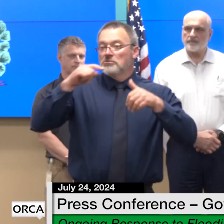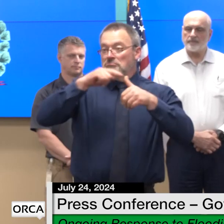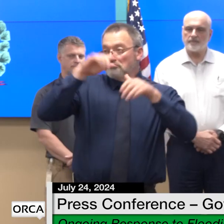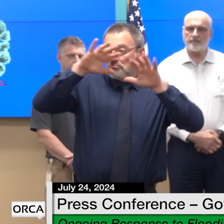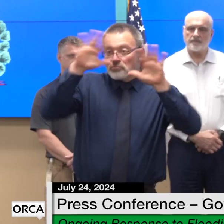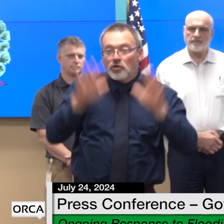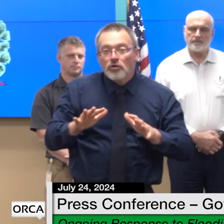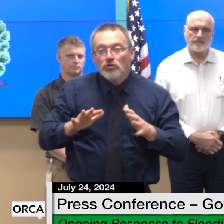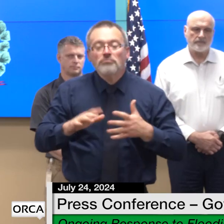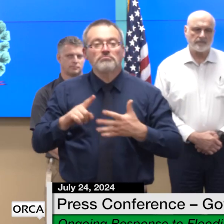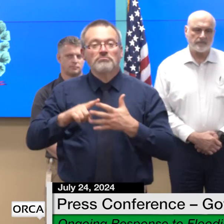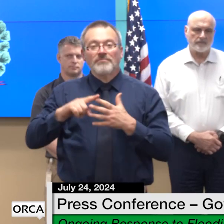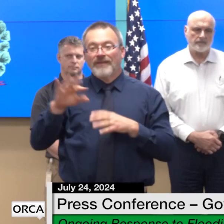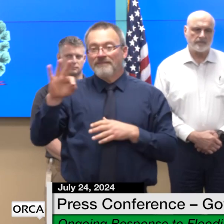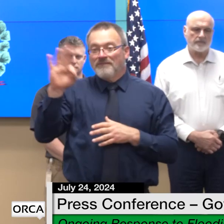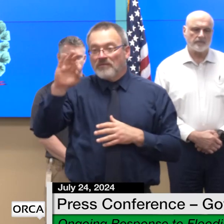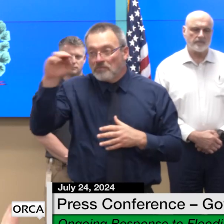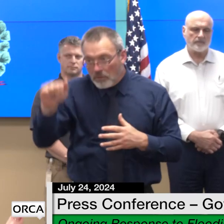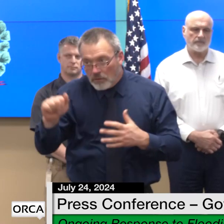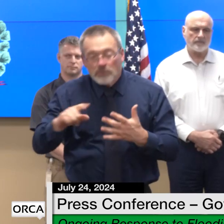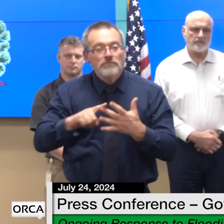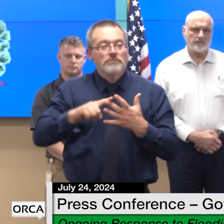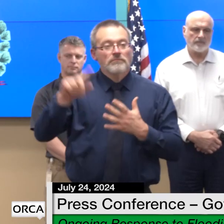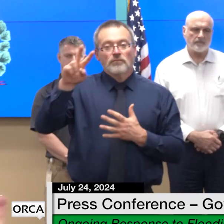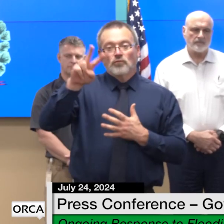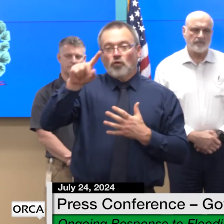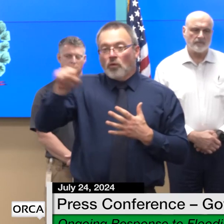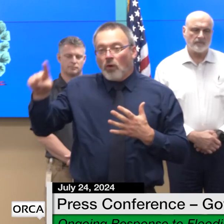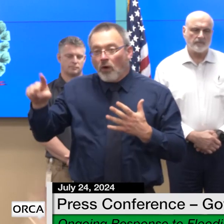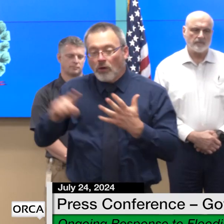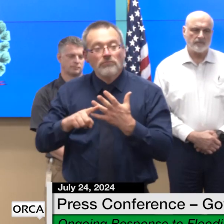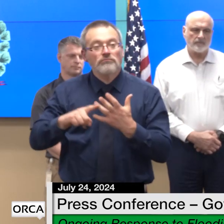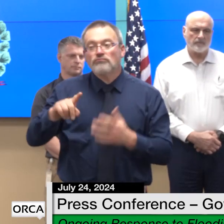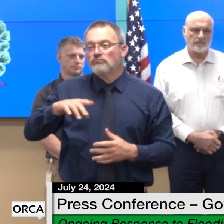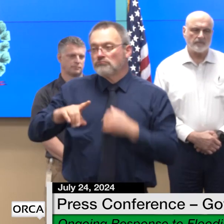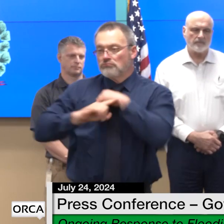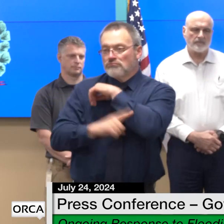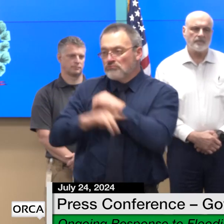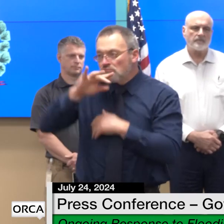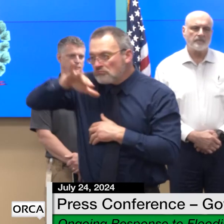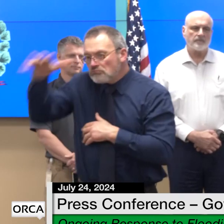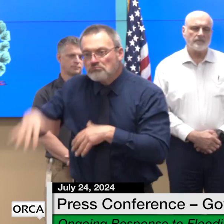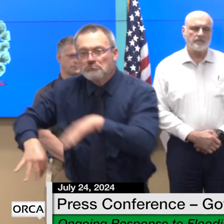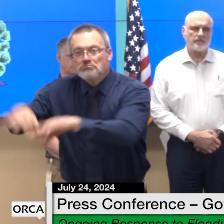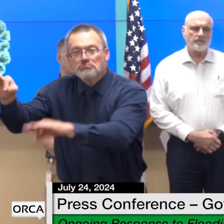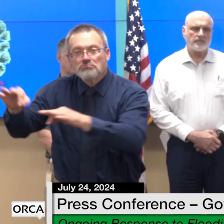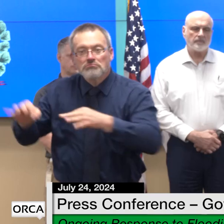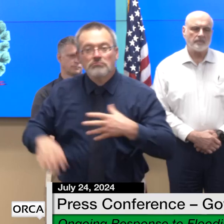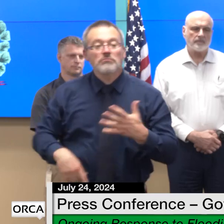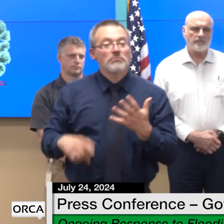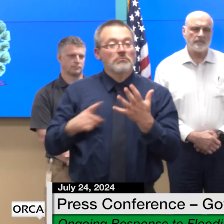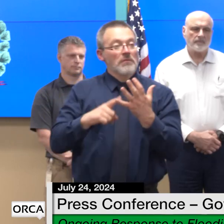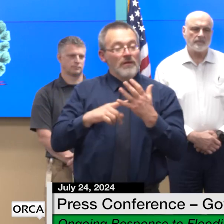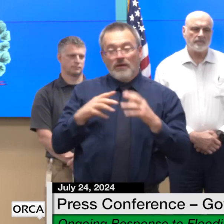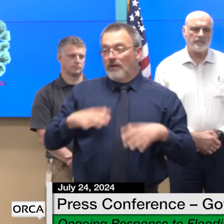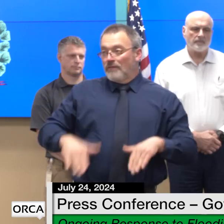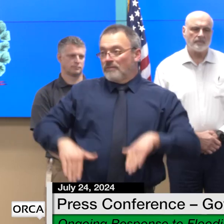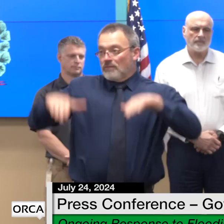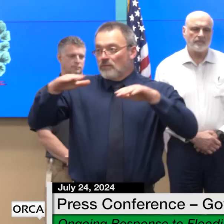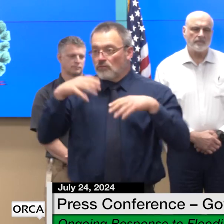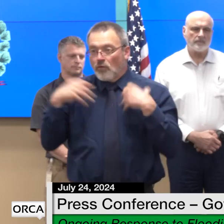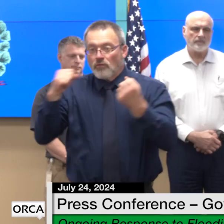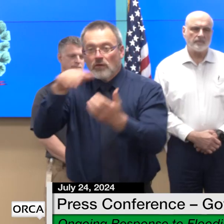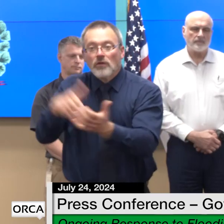activities, 211, debris pickup, and flood recovery centers. First, a check-in on the